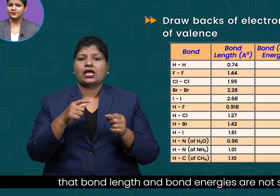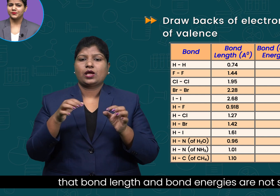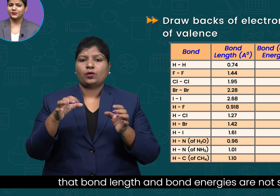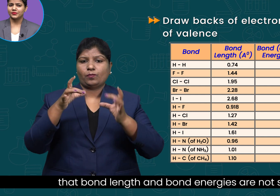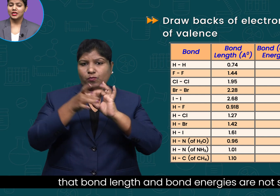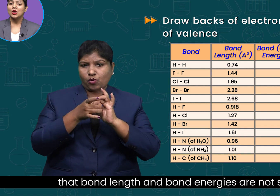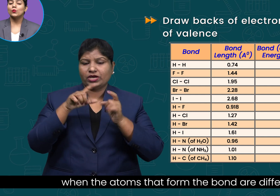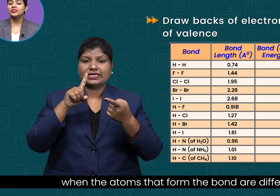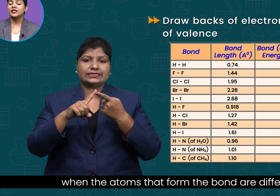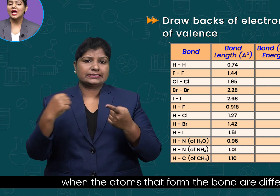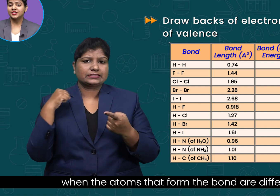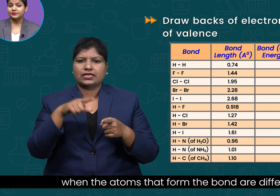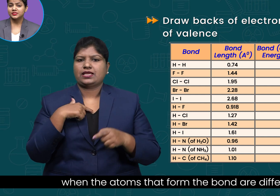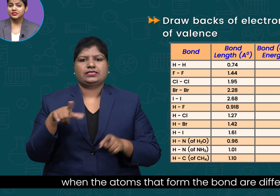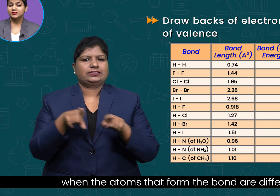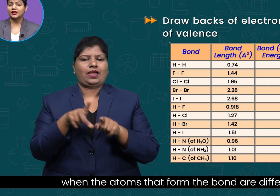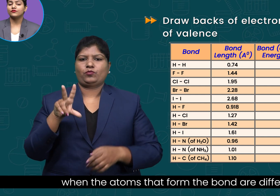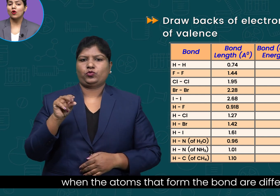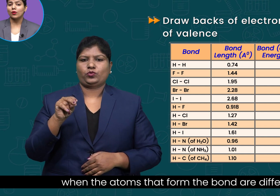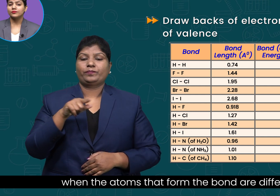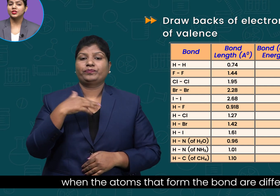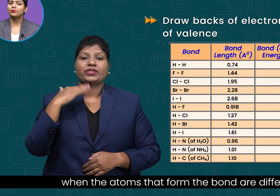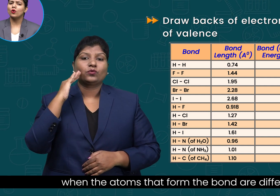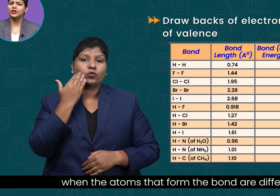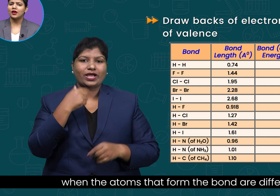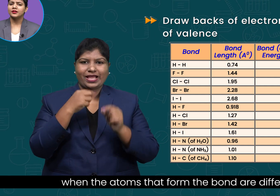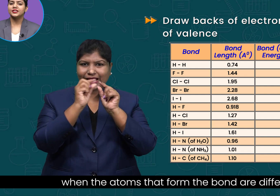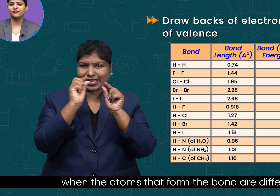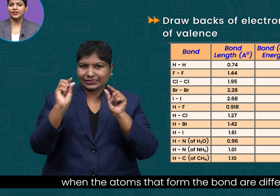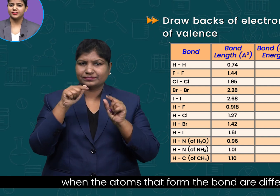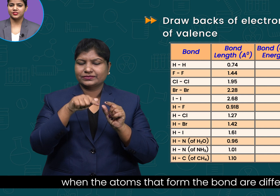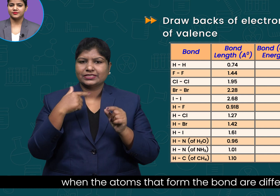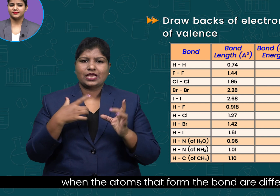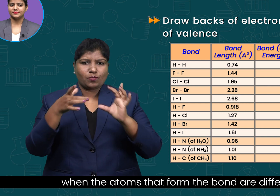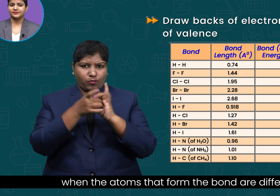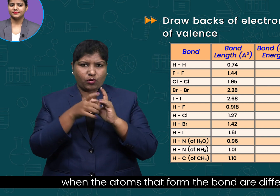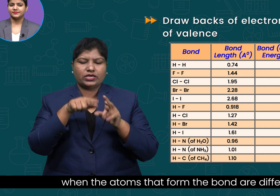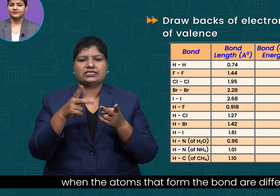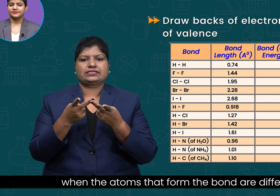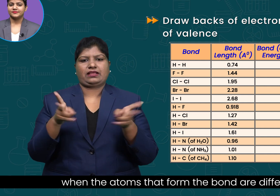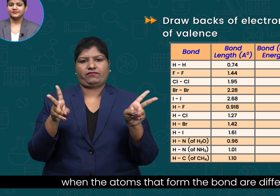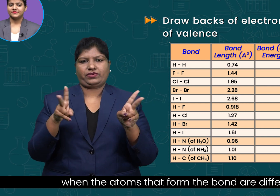same when the atoms that form the bond are different.